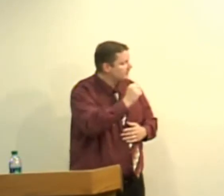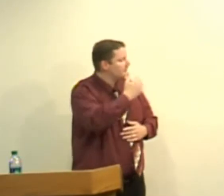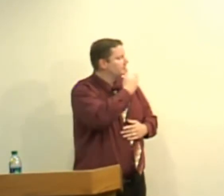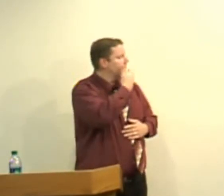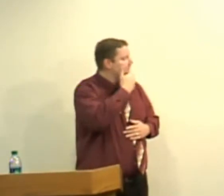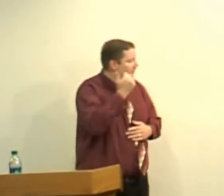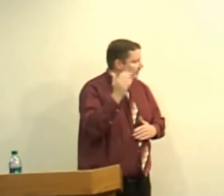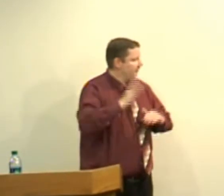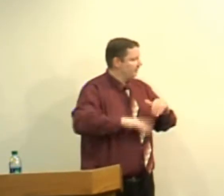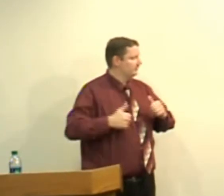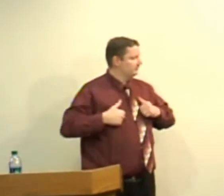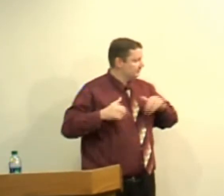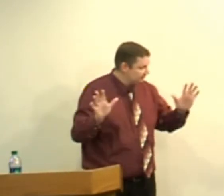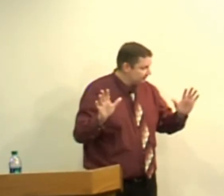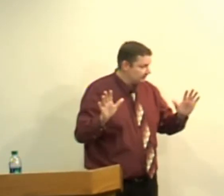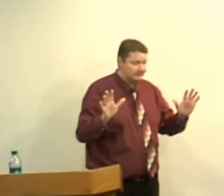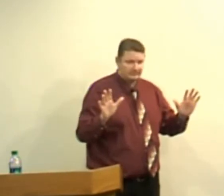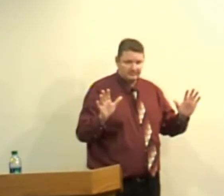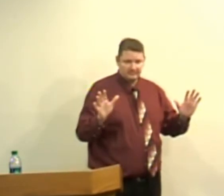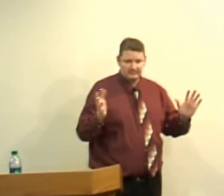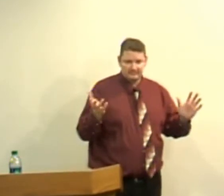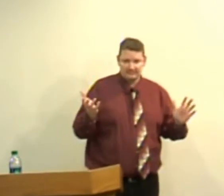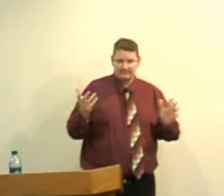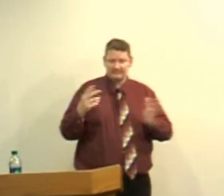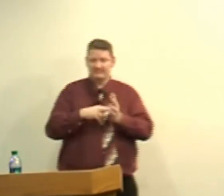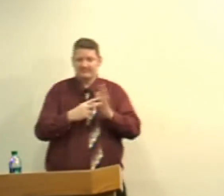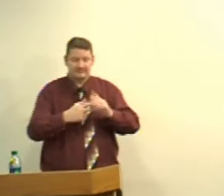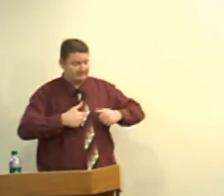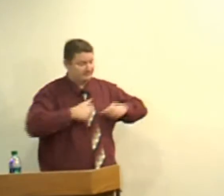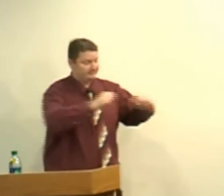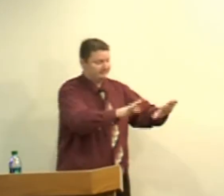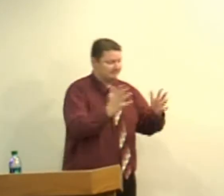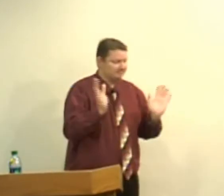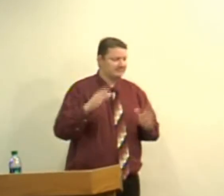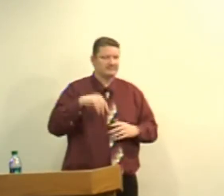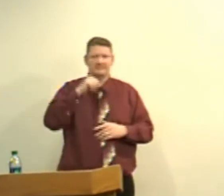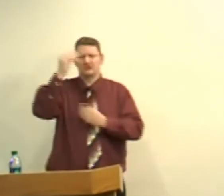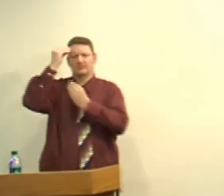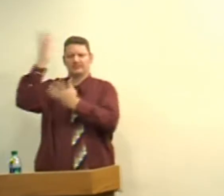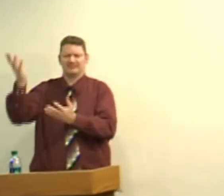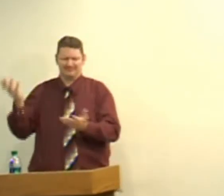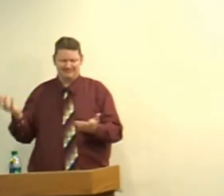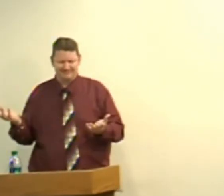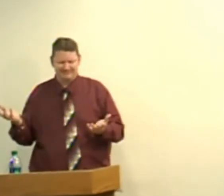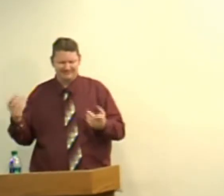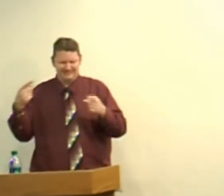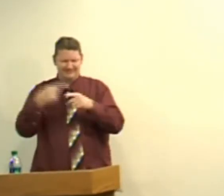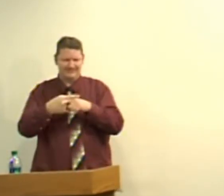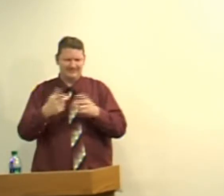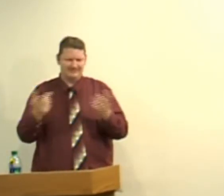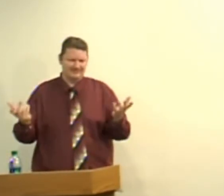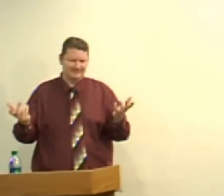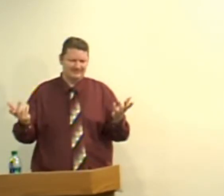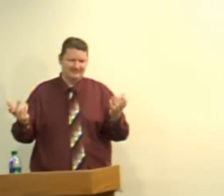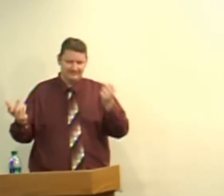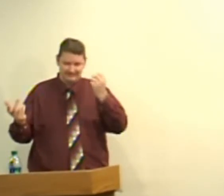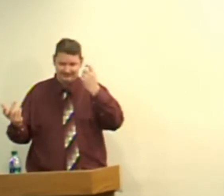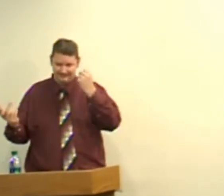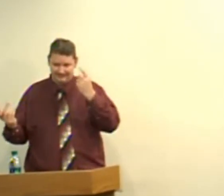orders and obeying them. So, behold, to obey is better than sacrifice.